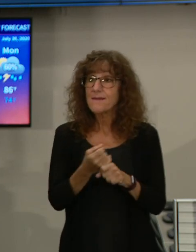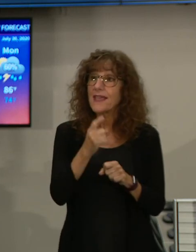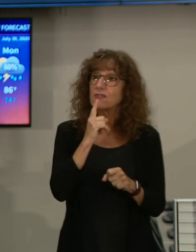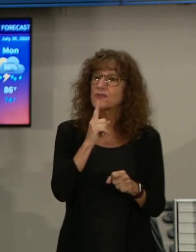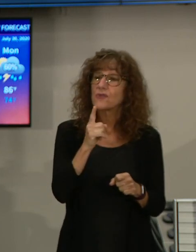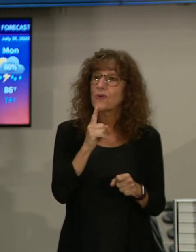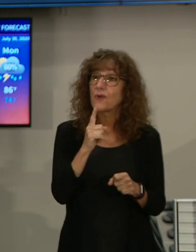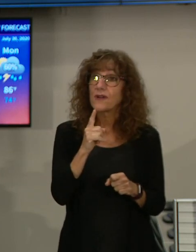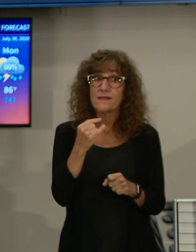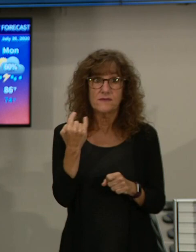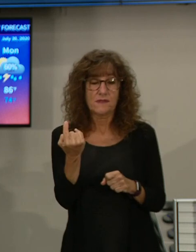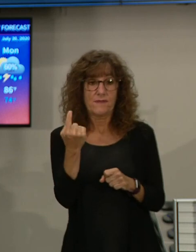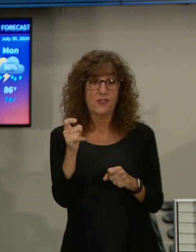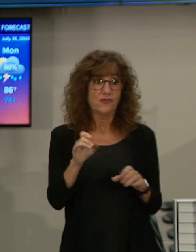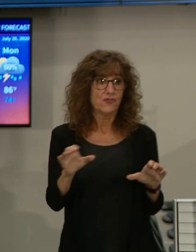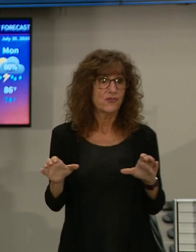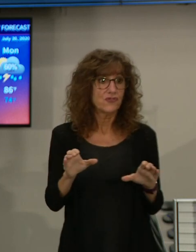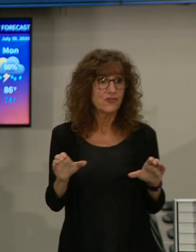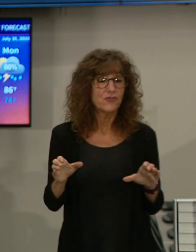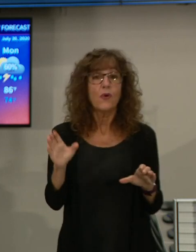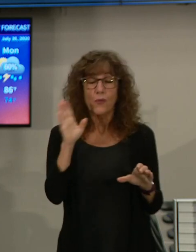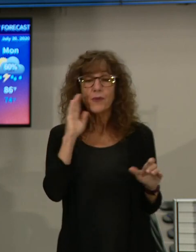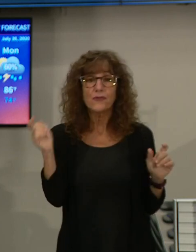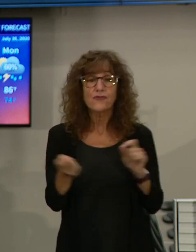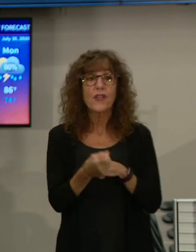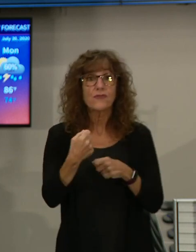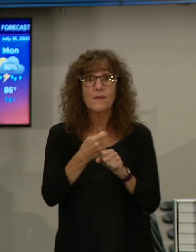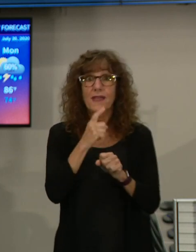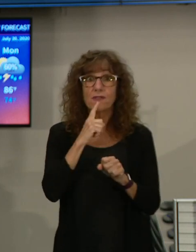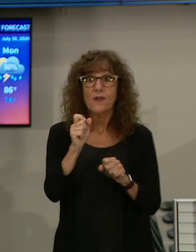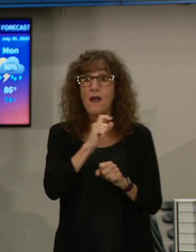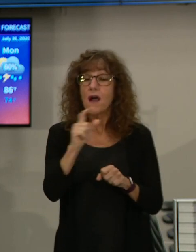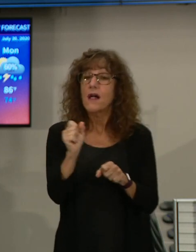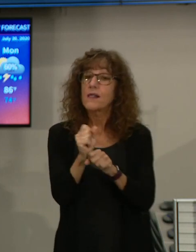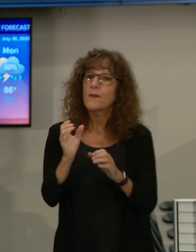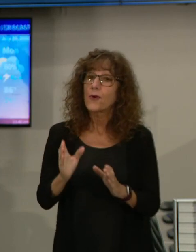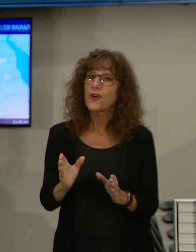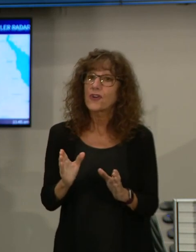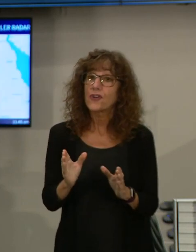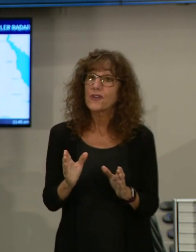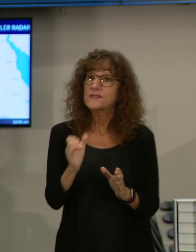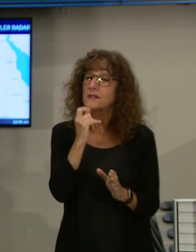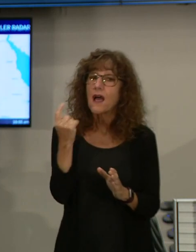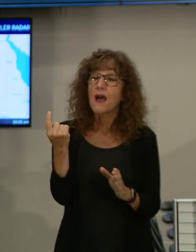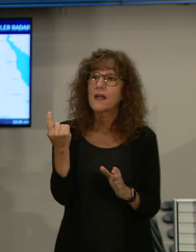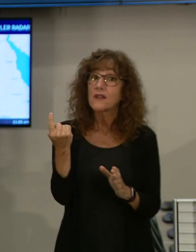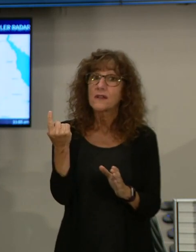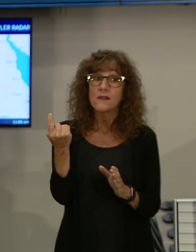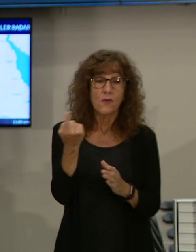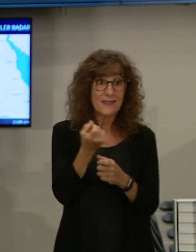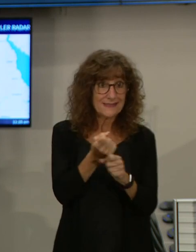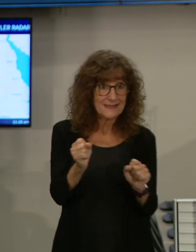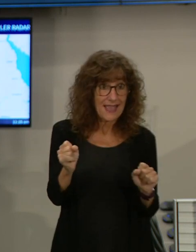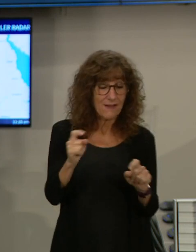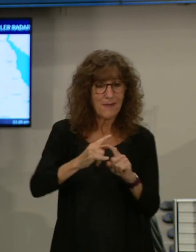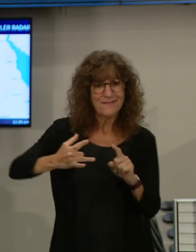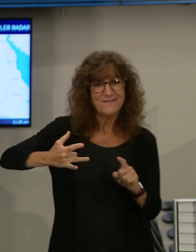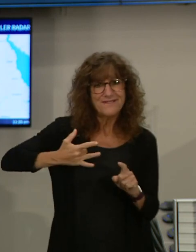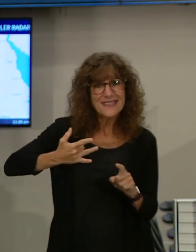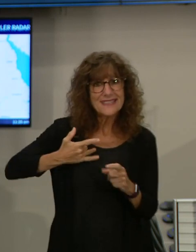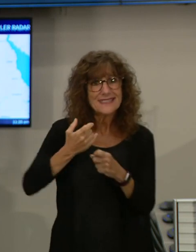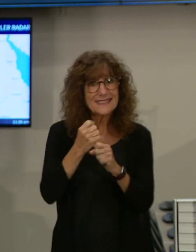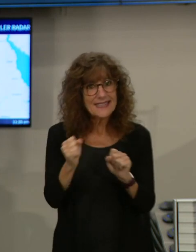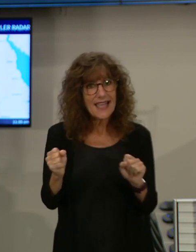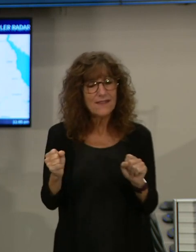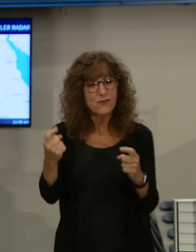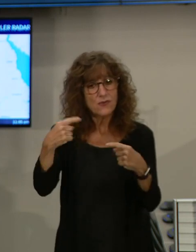there are things that we should adjust, we absolutely will do it, to make sure that all of our workers not only are safe, but they have to feel safe to